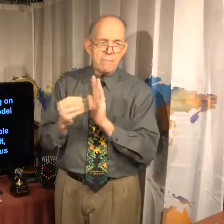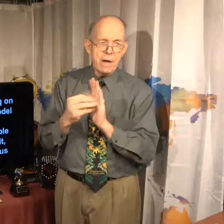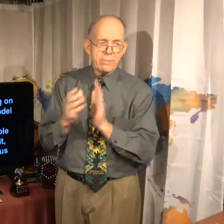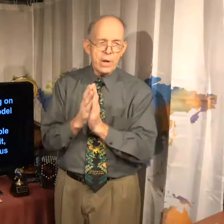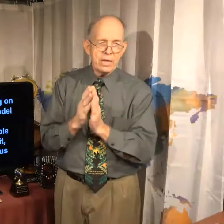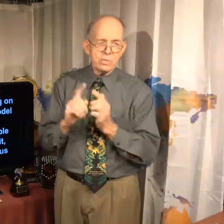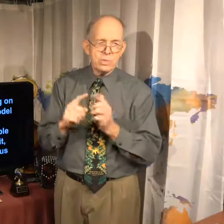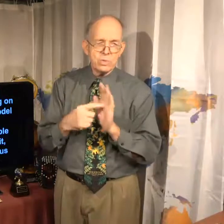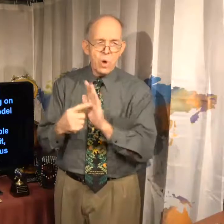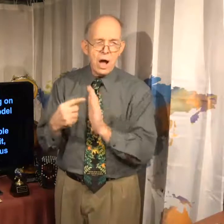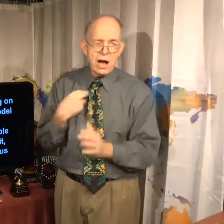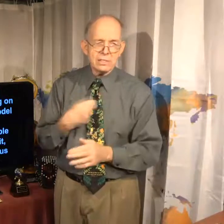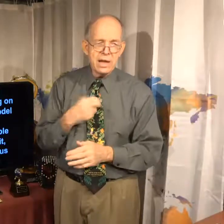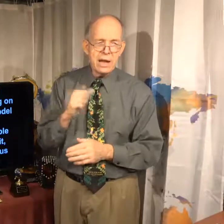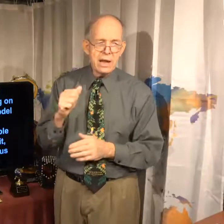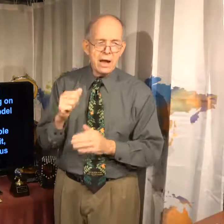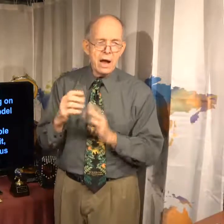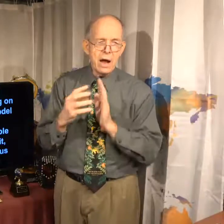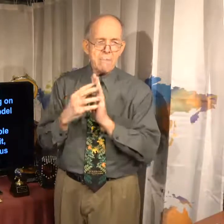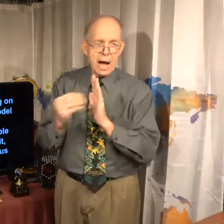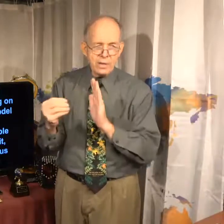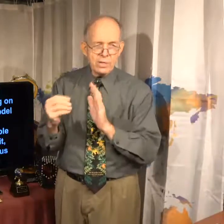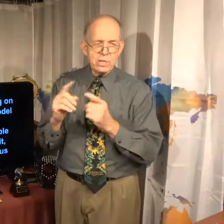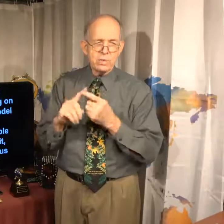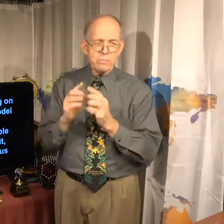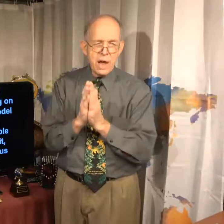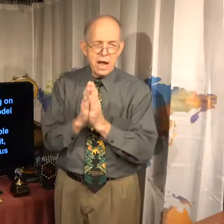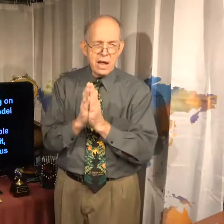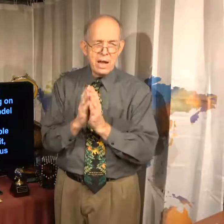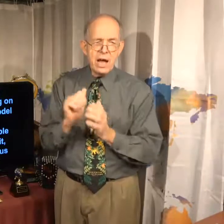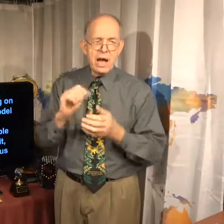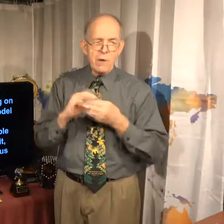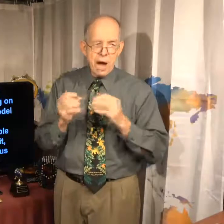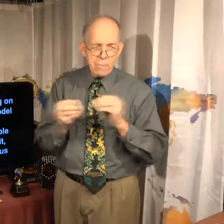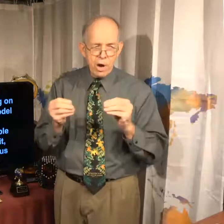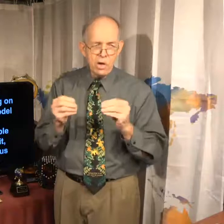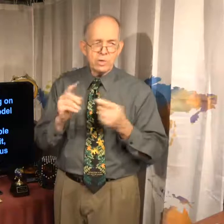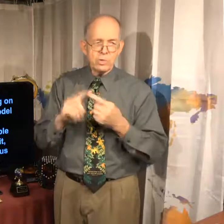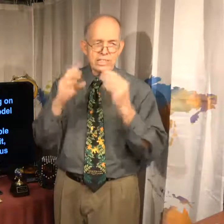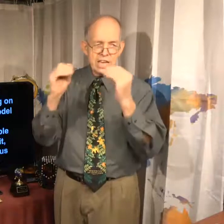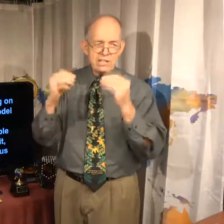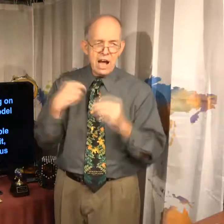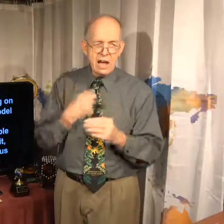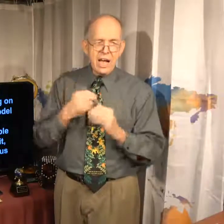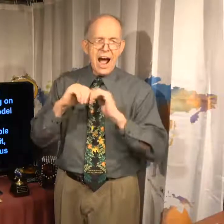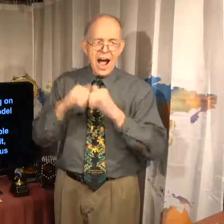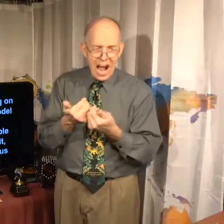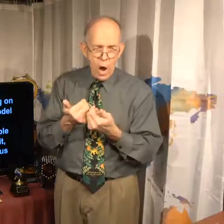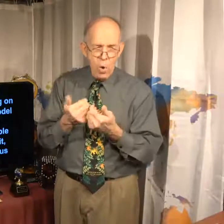mother prayer to show us a pattern to pray, a Bible to teach us how to